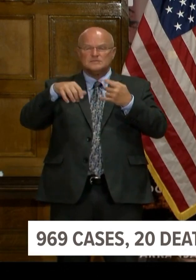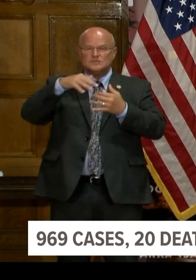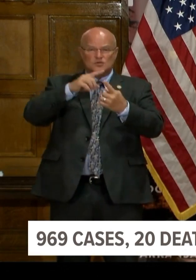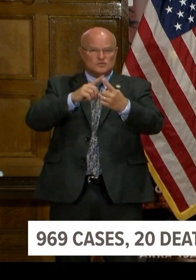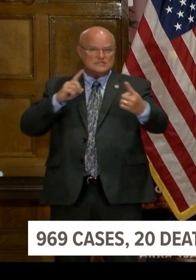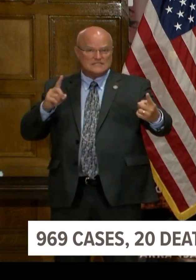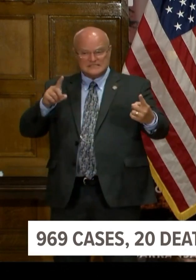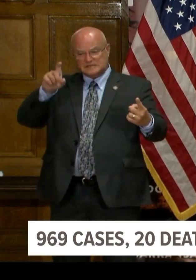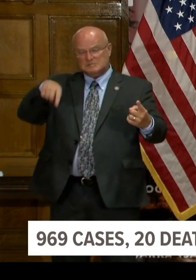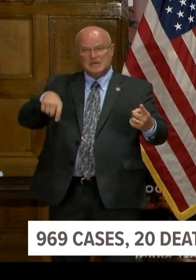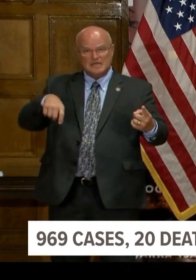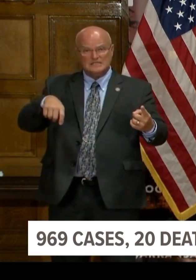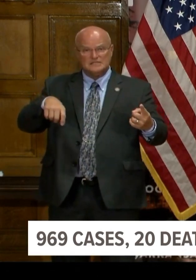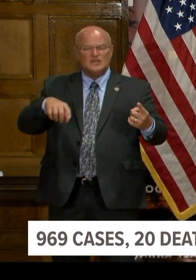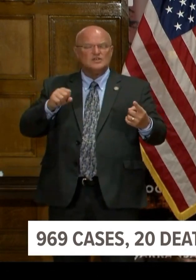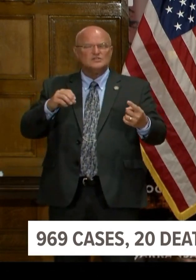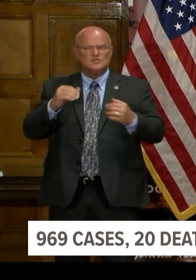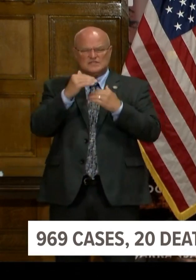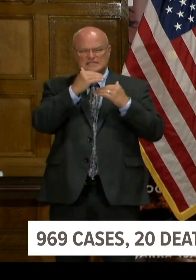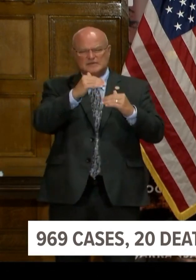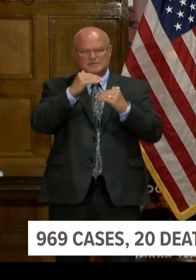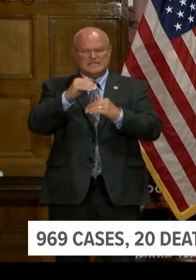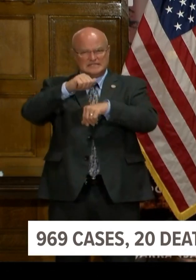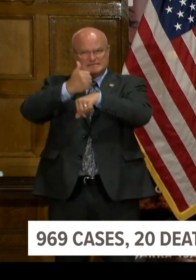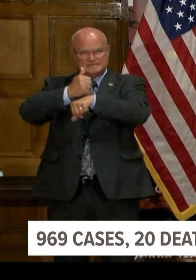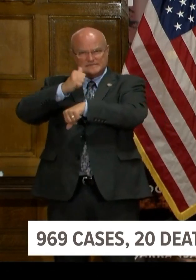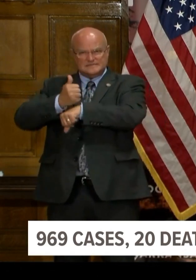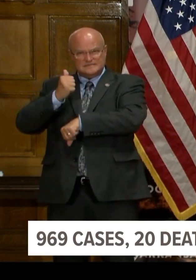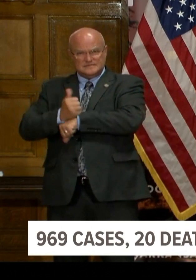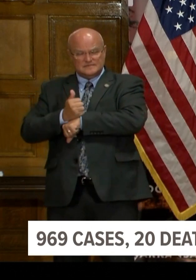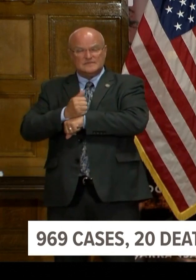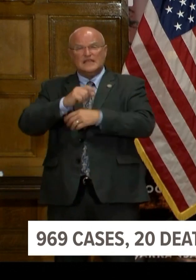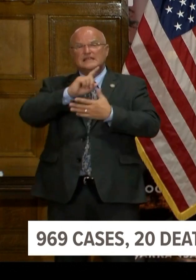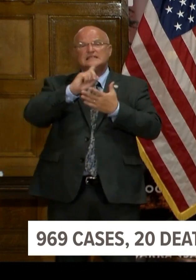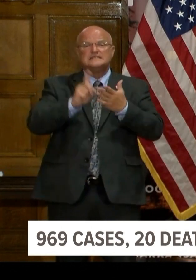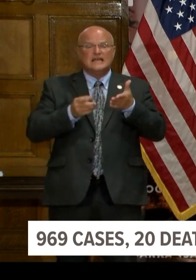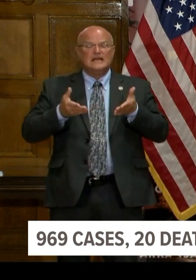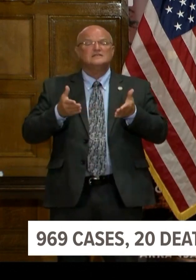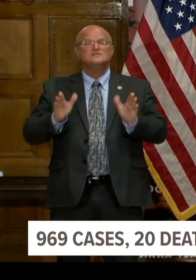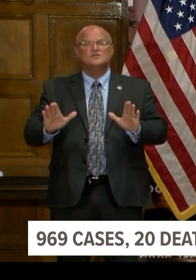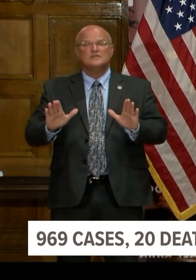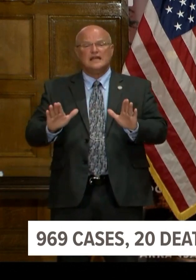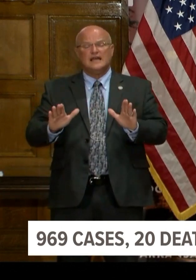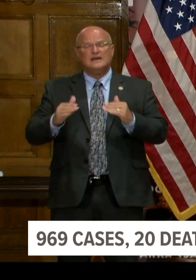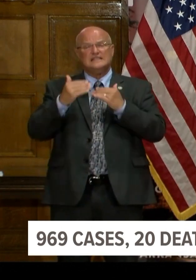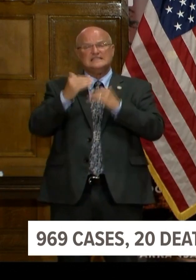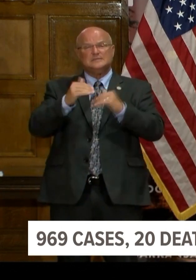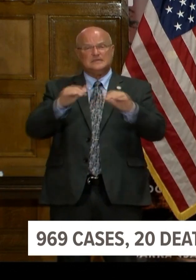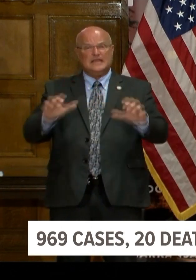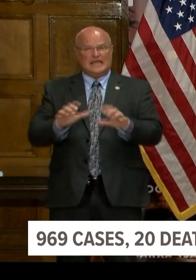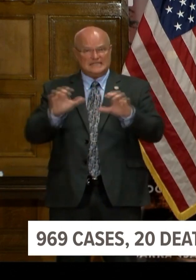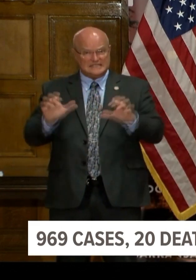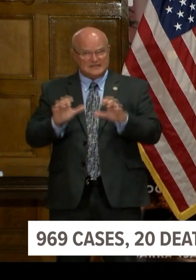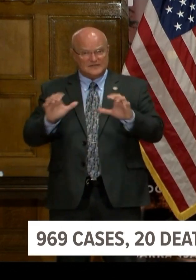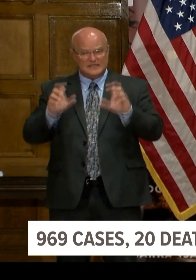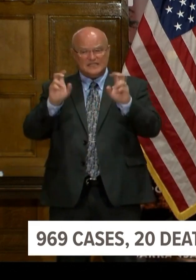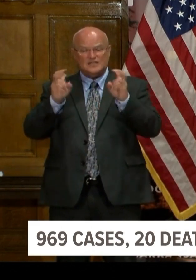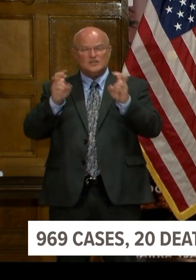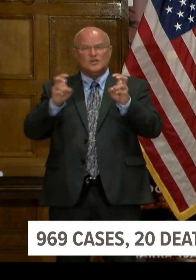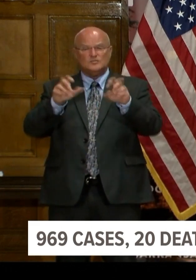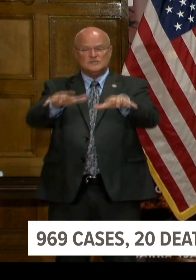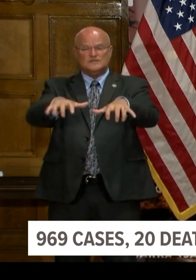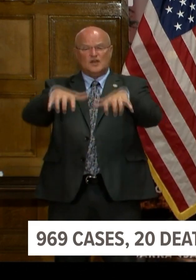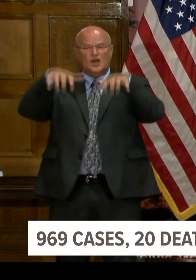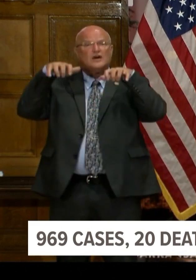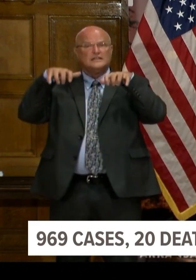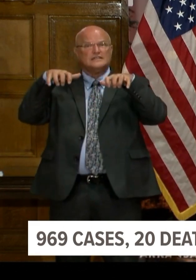socially distance. So those limitations in place are designed to allow a limited activity in terms of